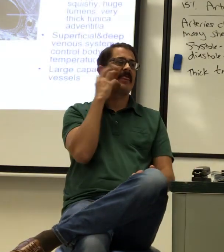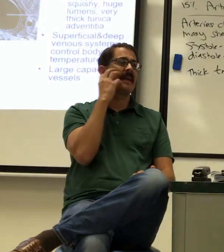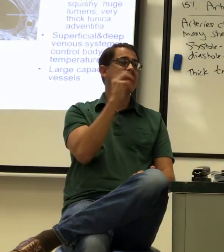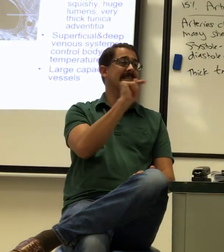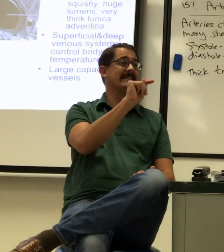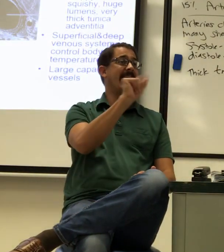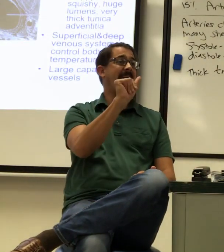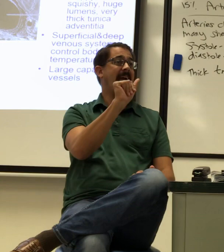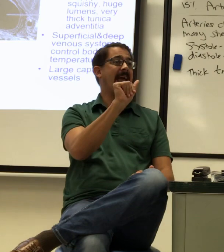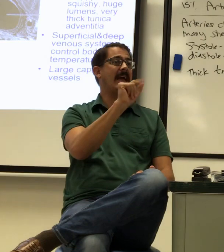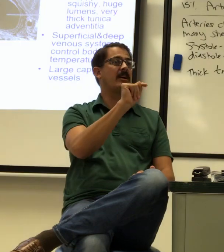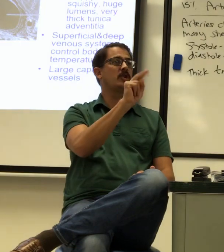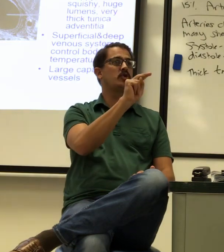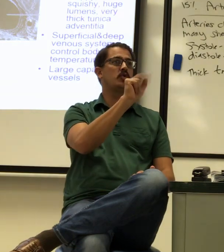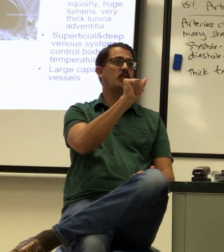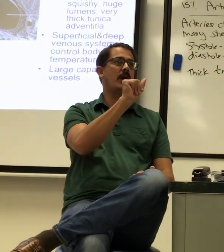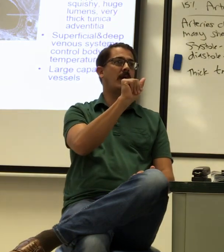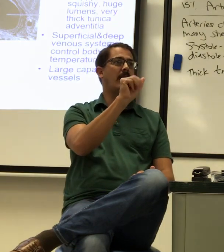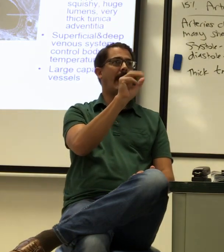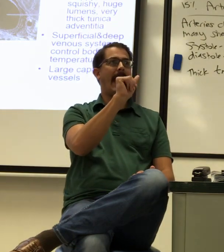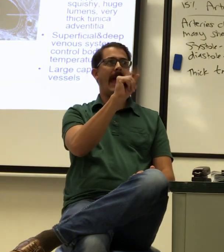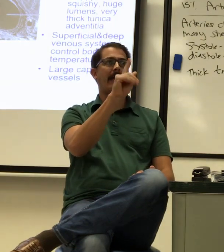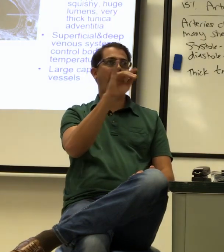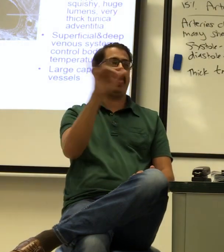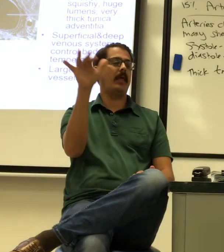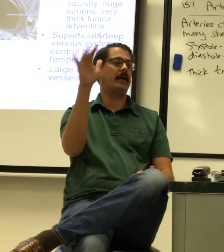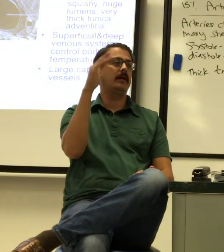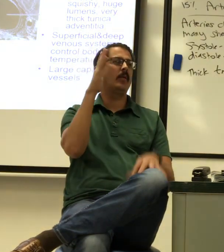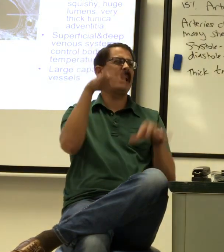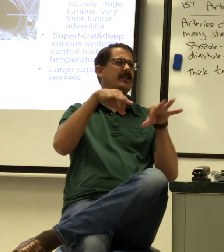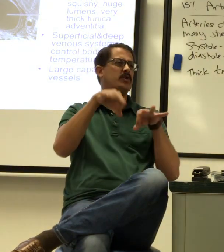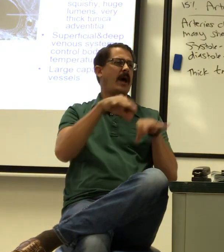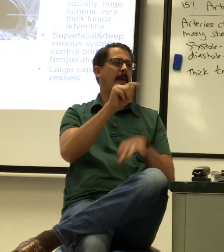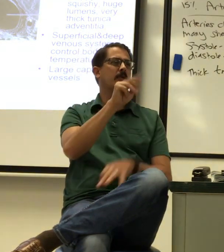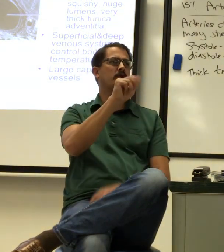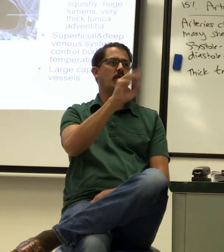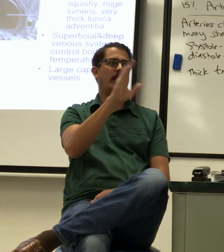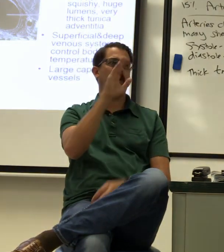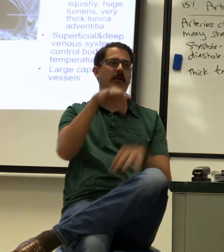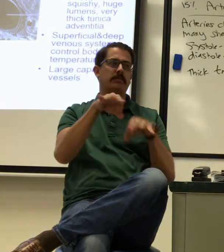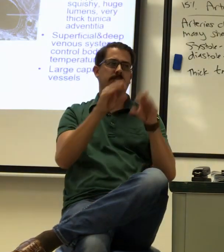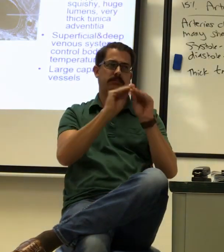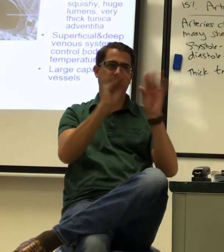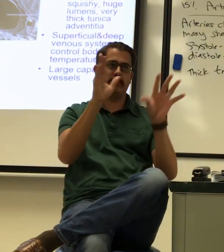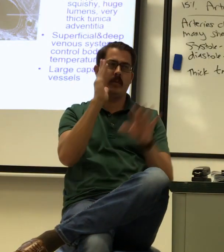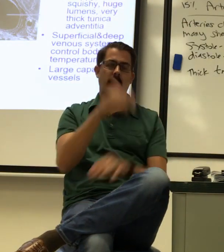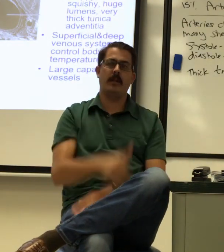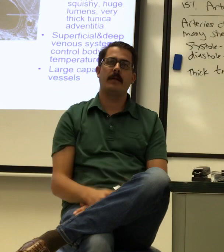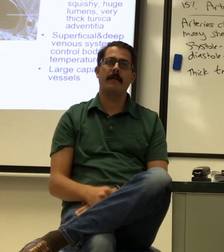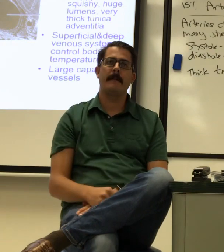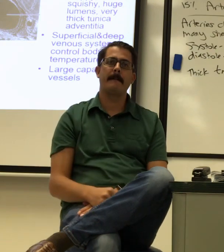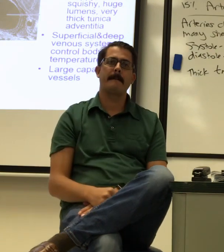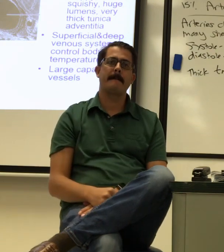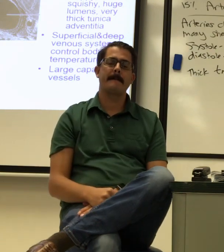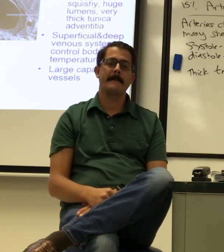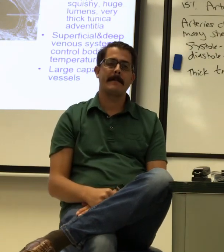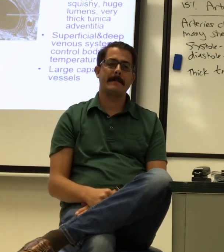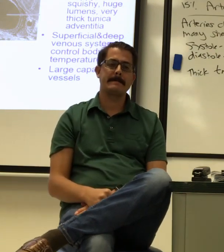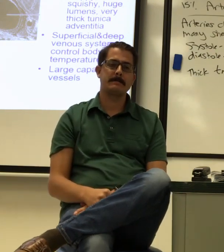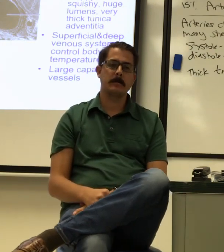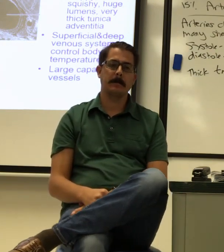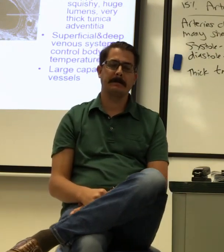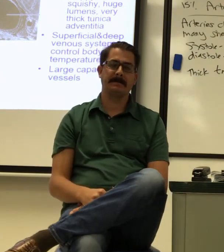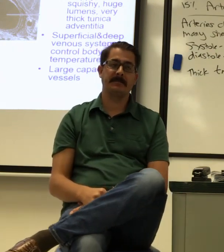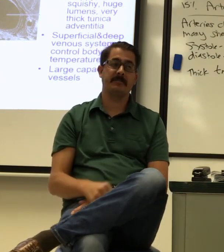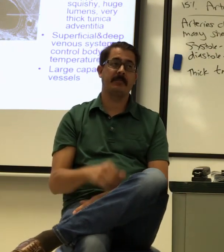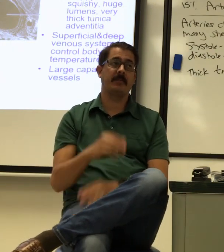TA, tunica adventitia, the outermost layer. So when I describe the tunics, that'll make more sense, just noted for now. One